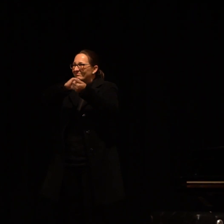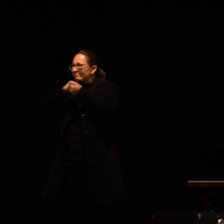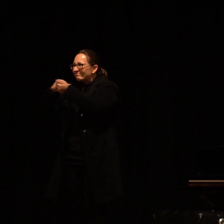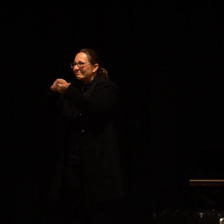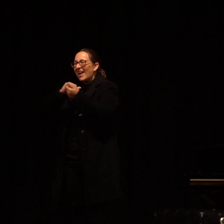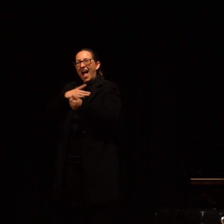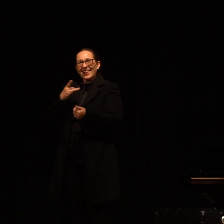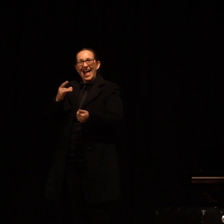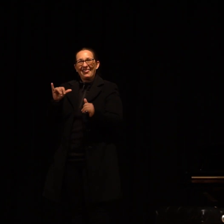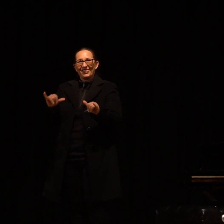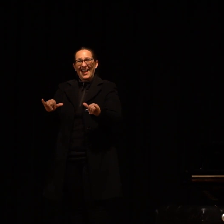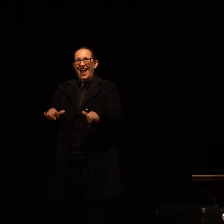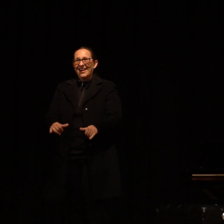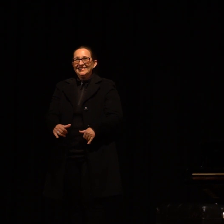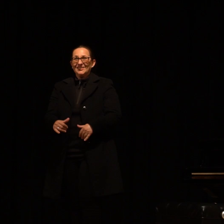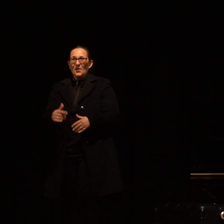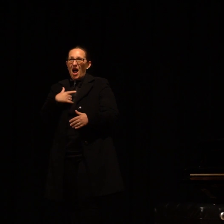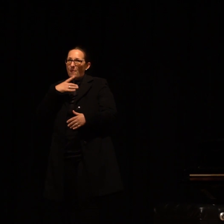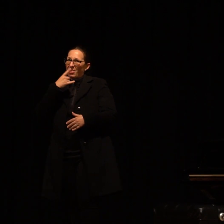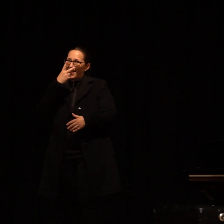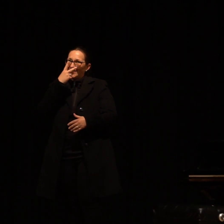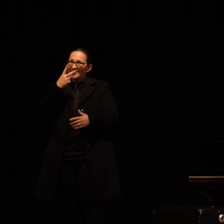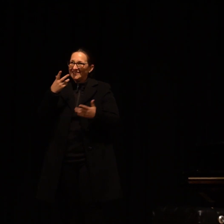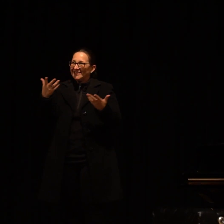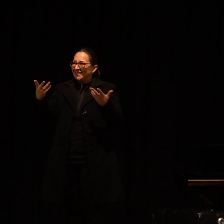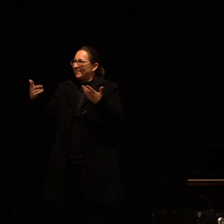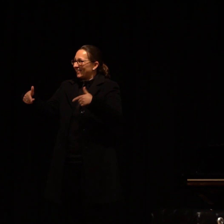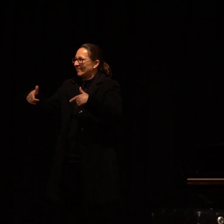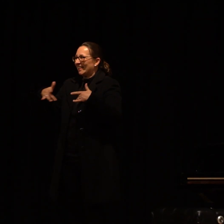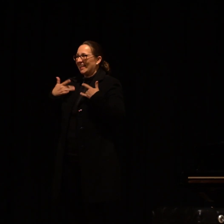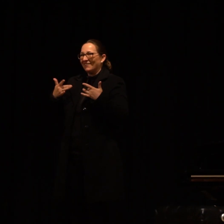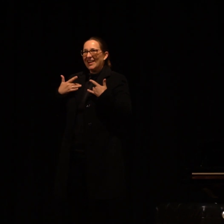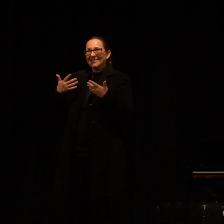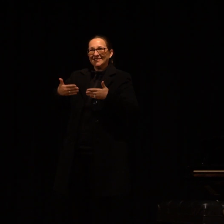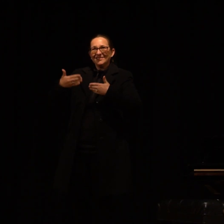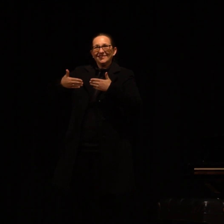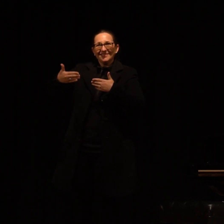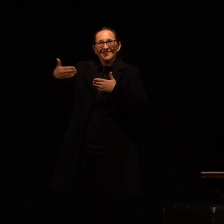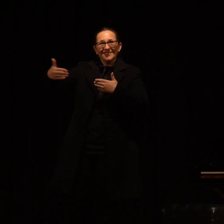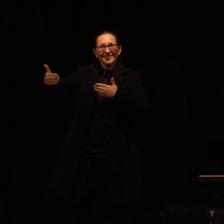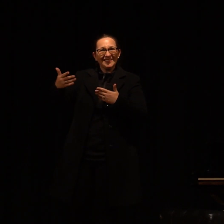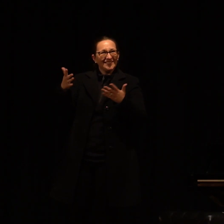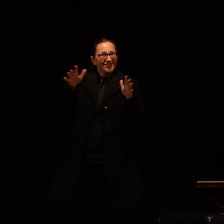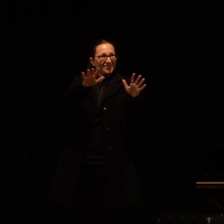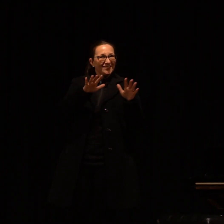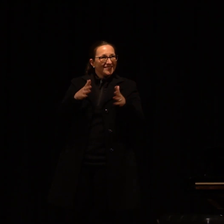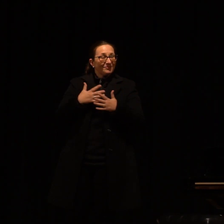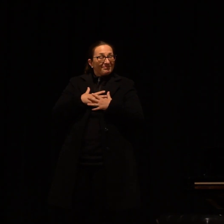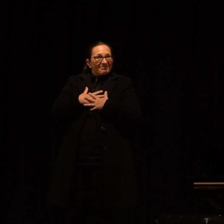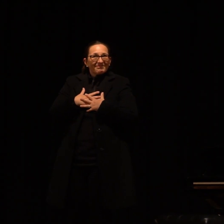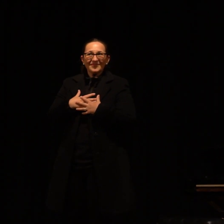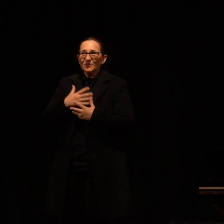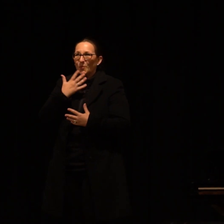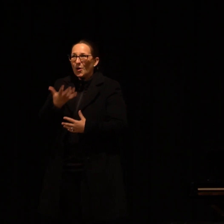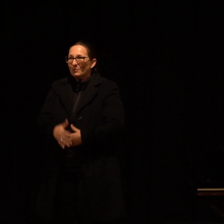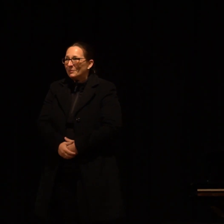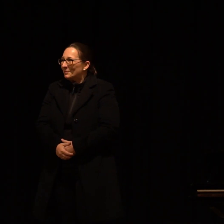Such a warm welcome and such a wonderful community. I love to see this, and I love to see these types of events. It just